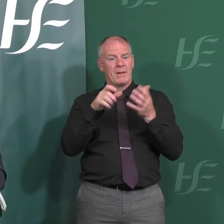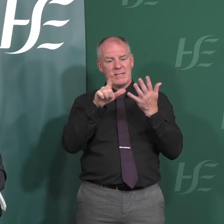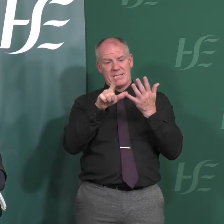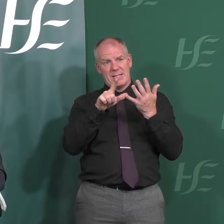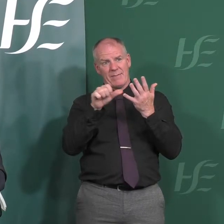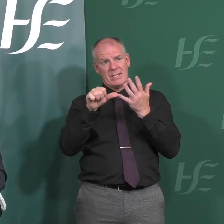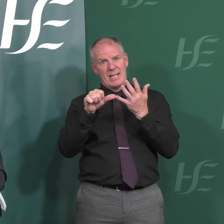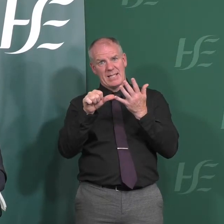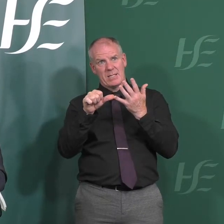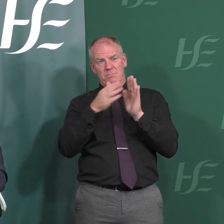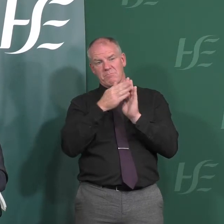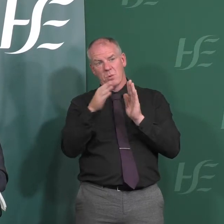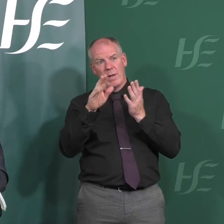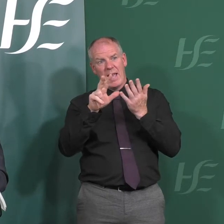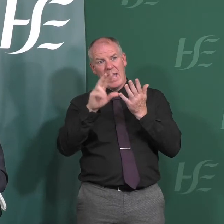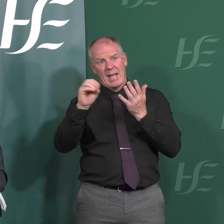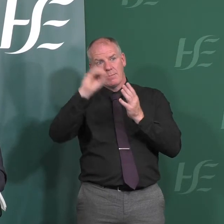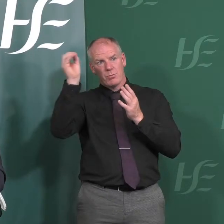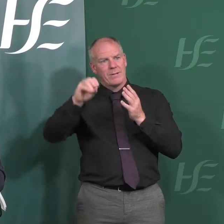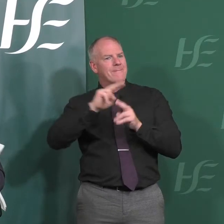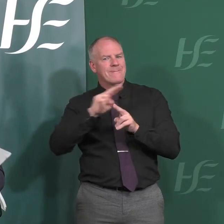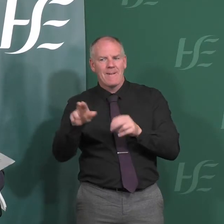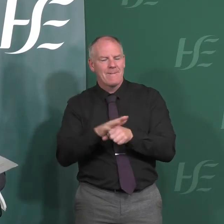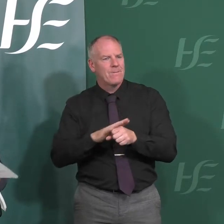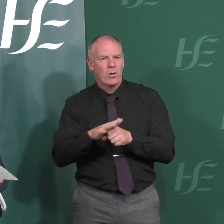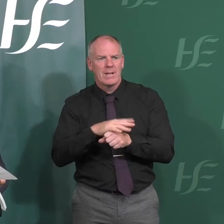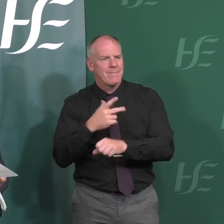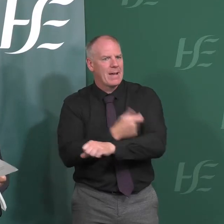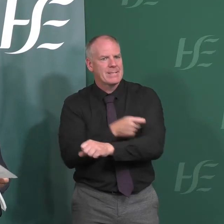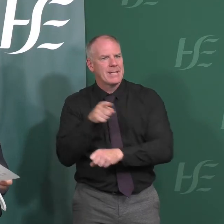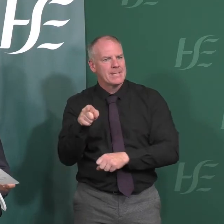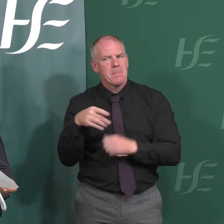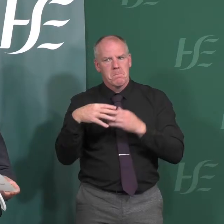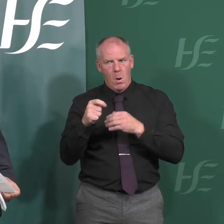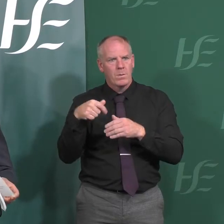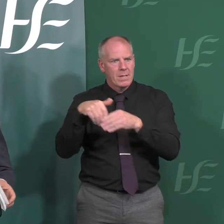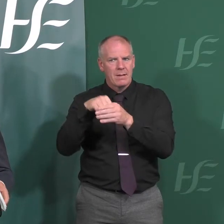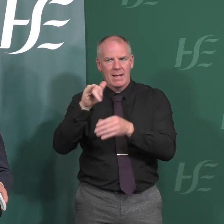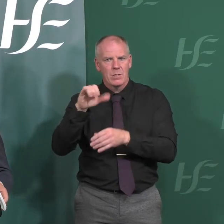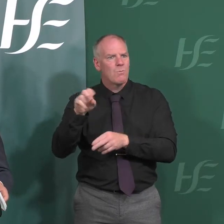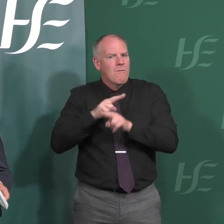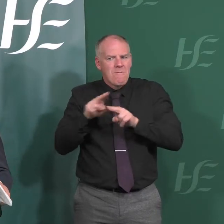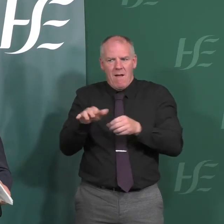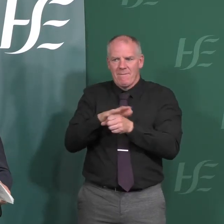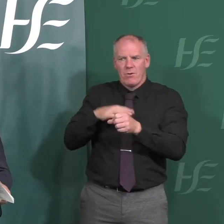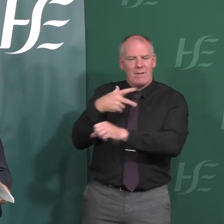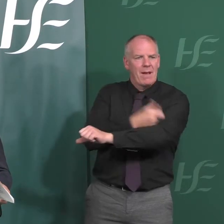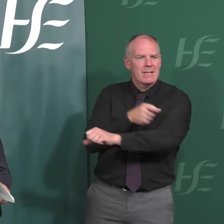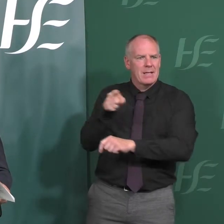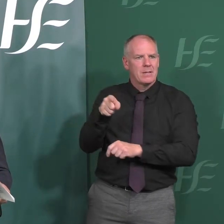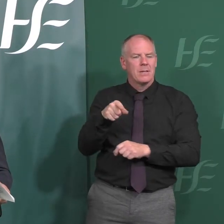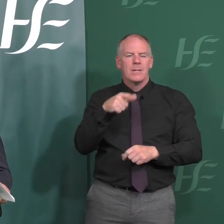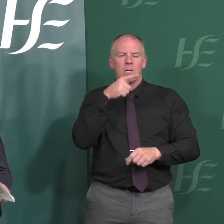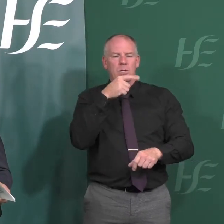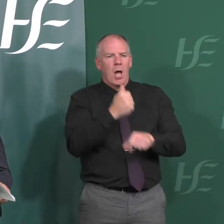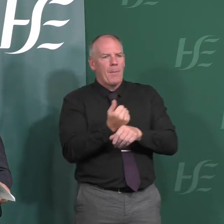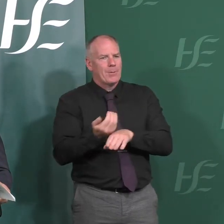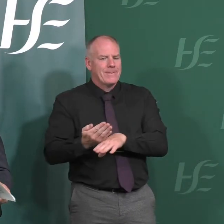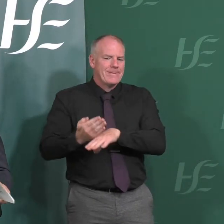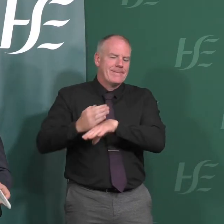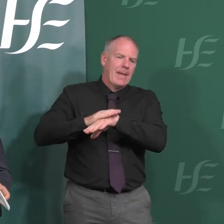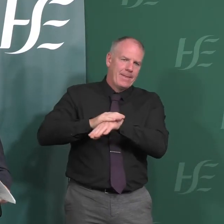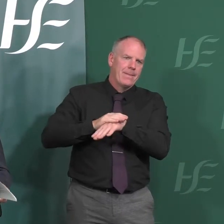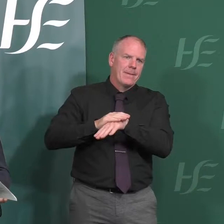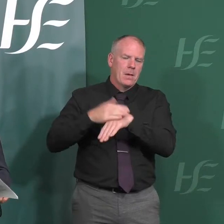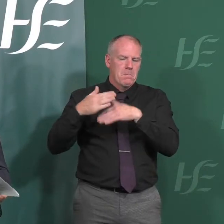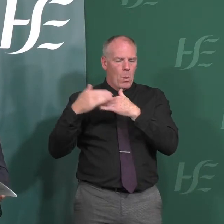76 to 80%, are not fully vaccinated patients. And in terms of mortality, which I again bring through a